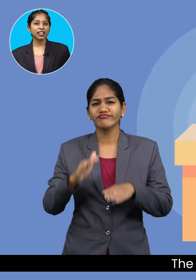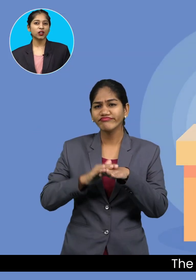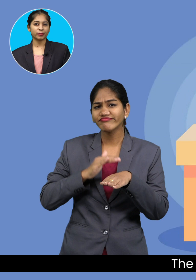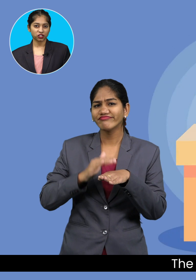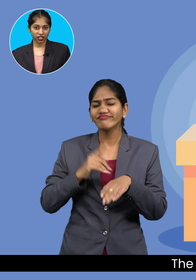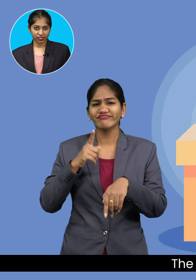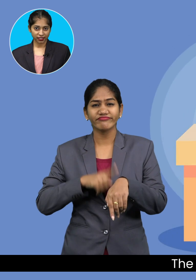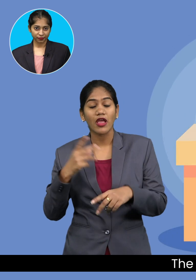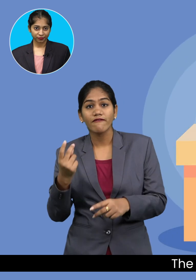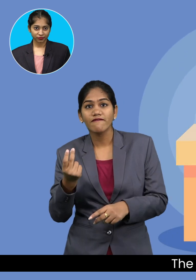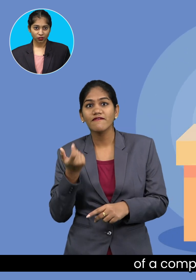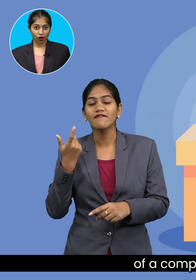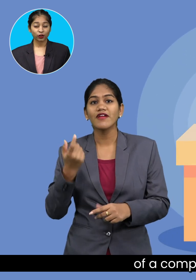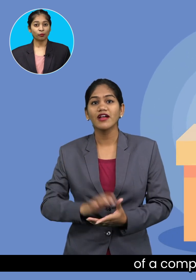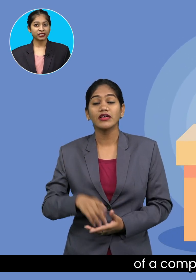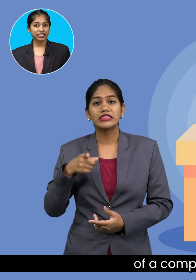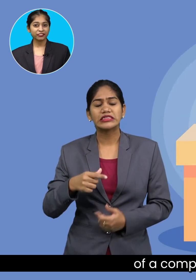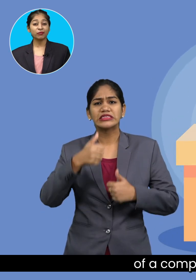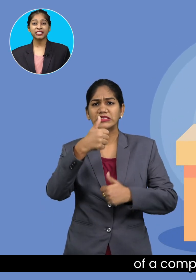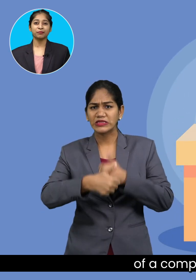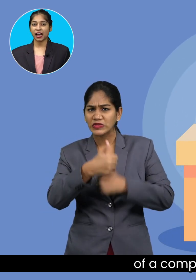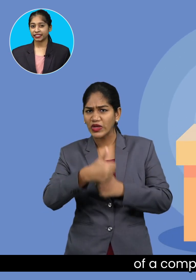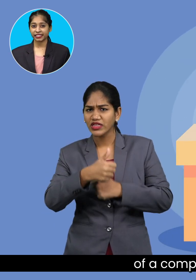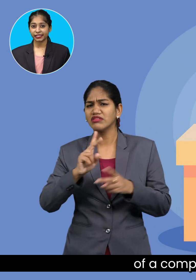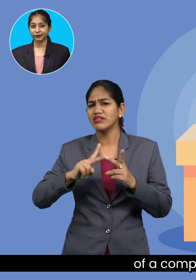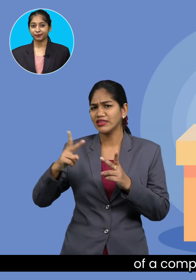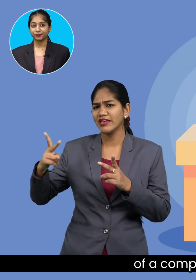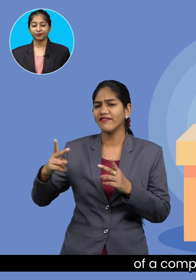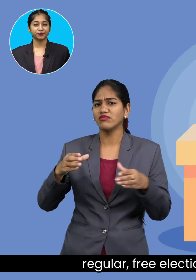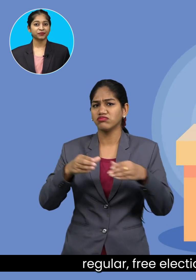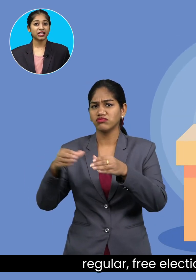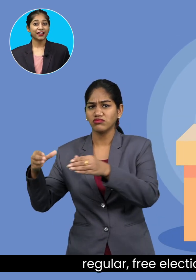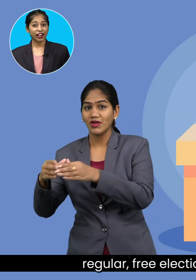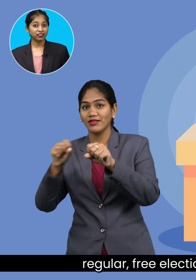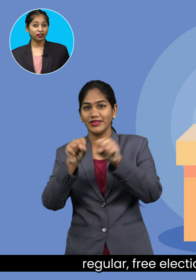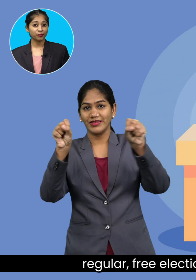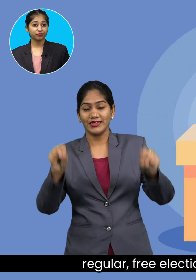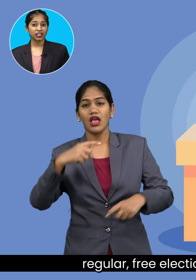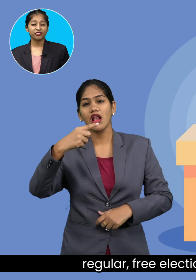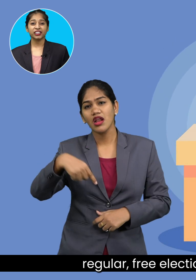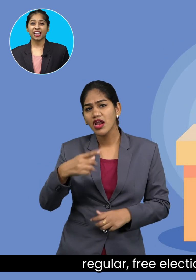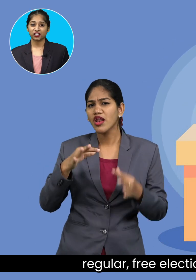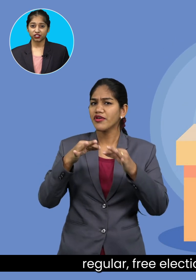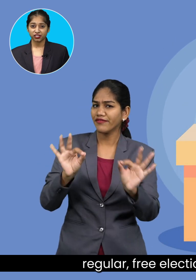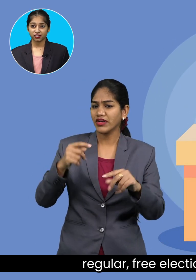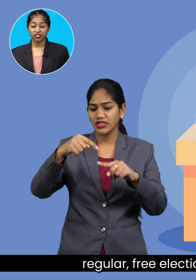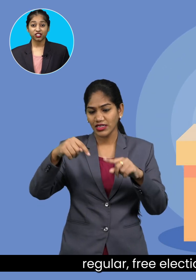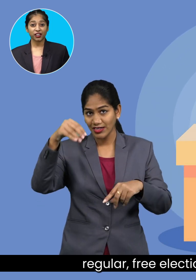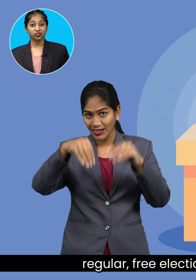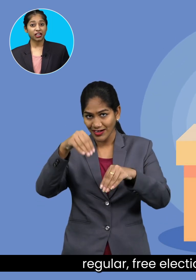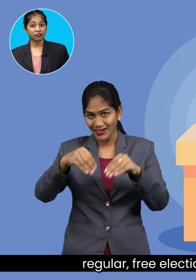The gradual emergency of a competitive multi-party system, regular, free